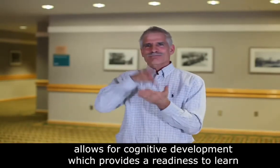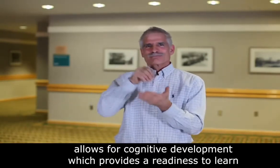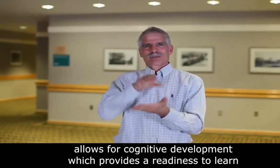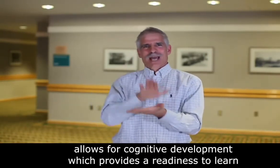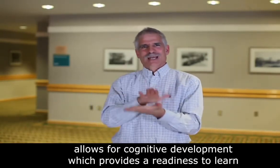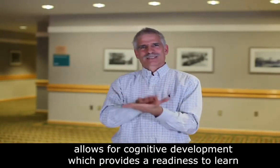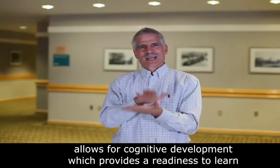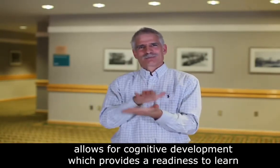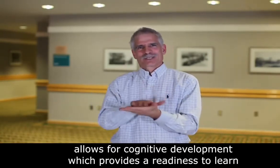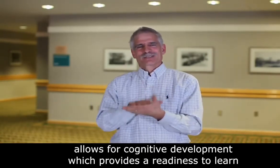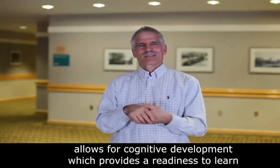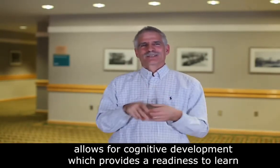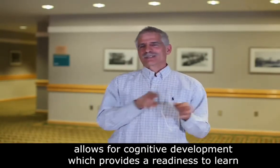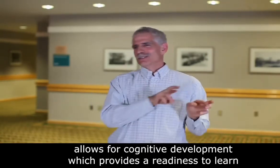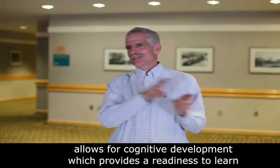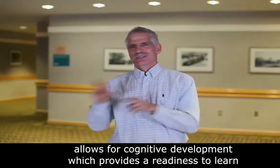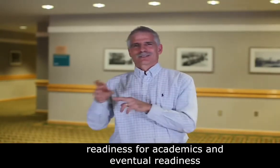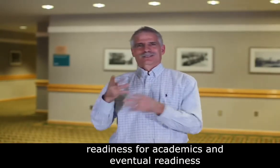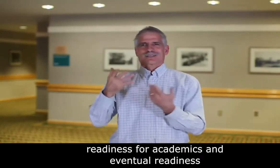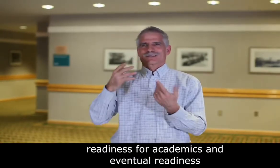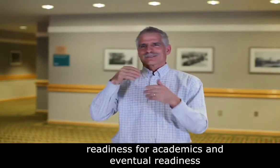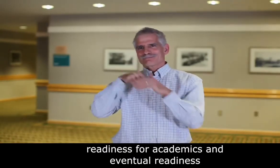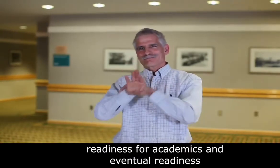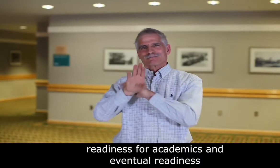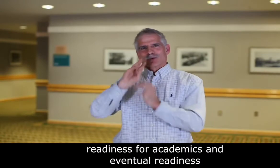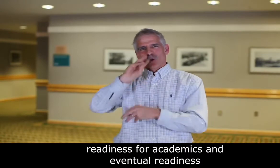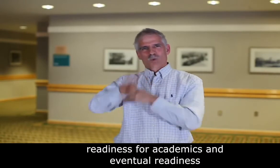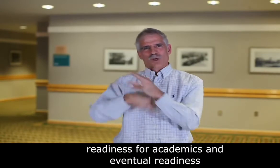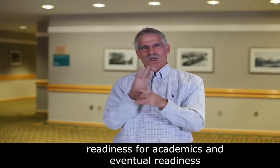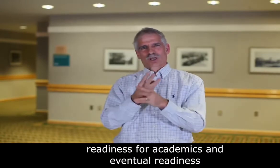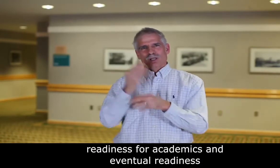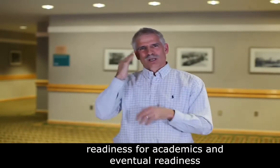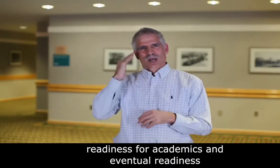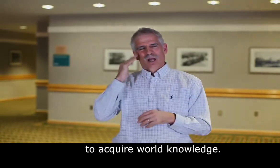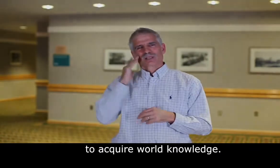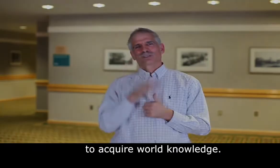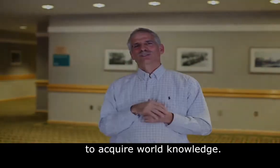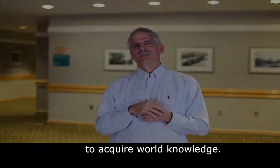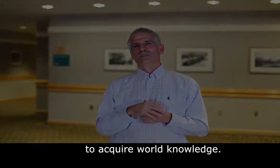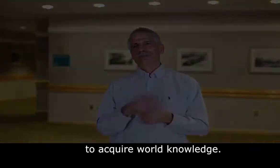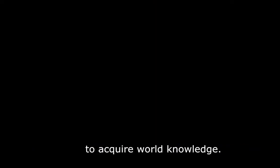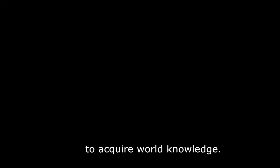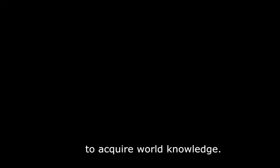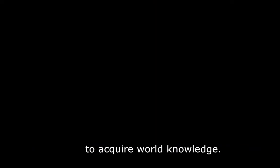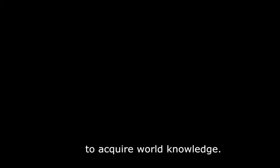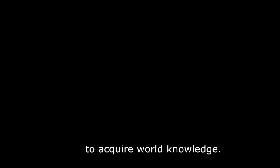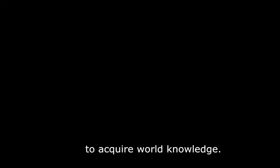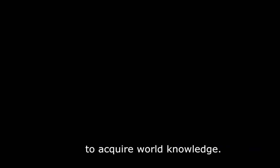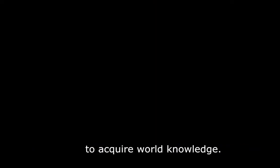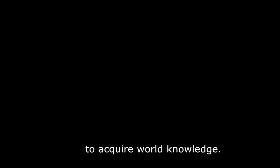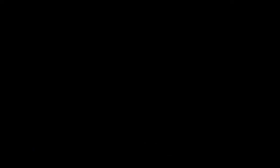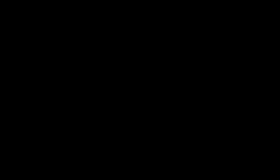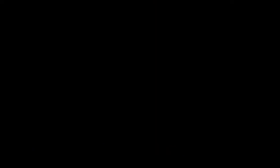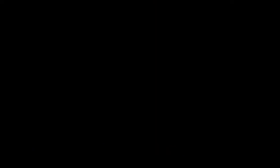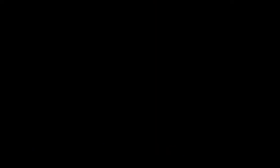their cognitive development and their readiness to learn, their readiness for academics, and their eventual readiness for the world and to develop world